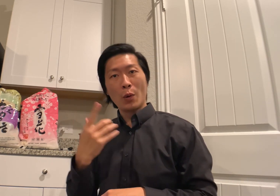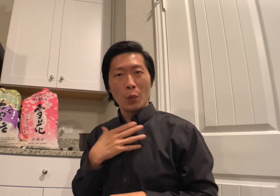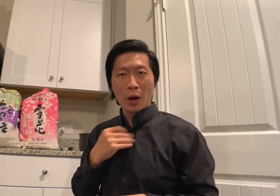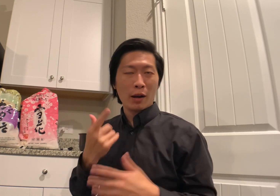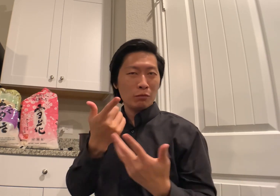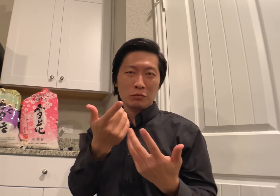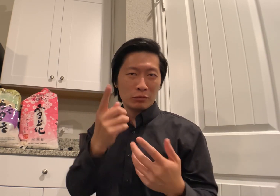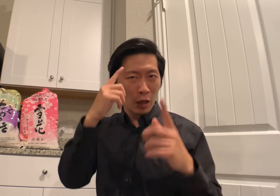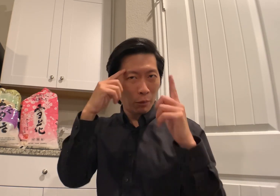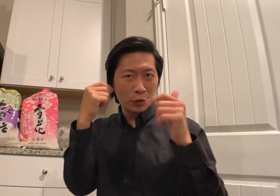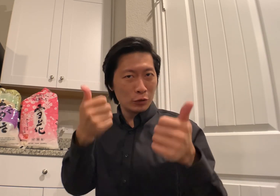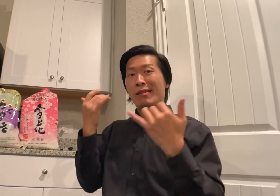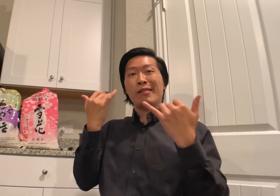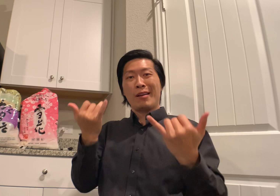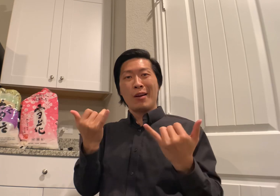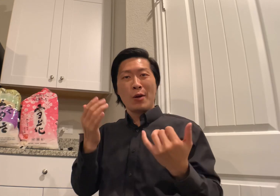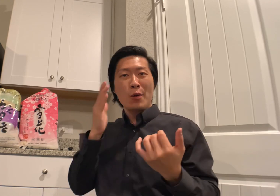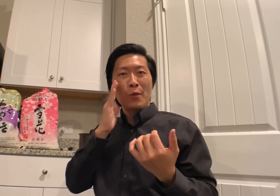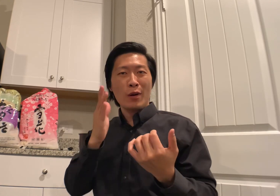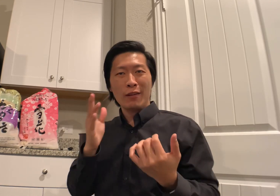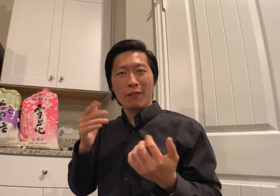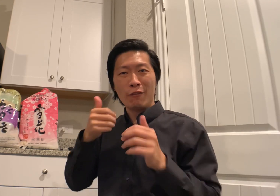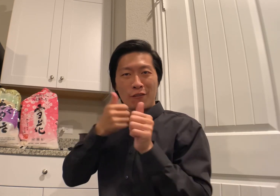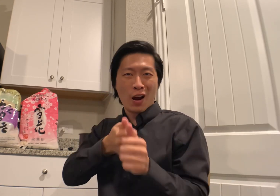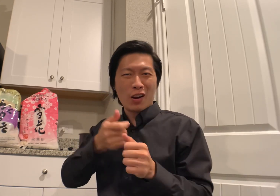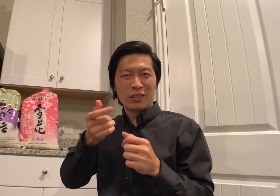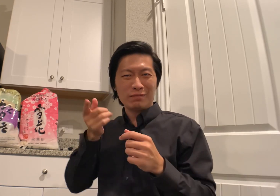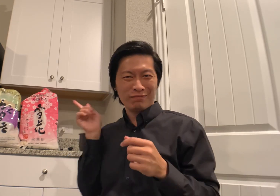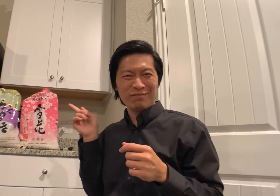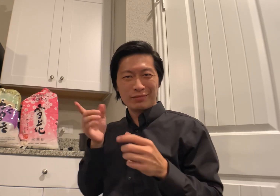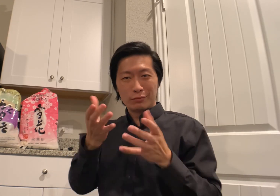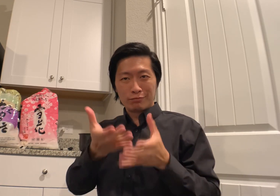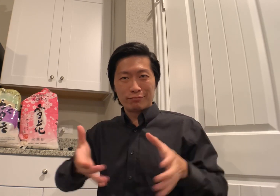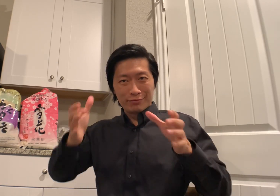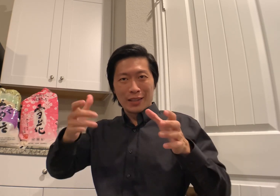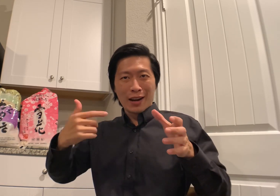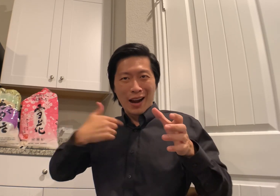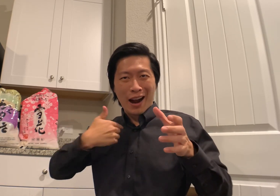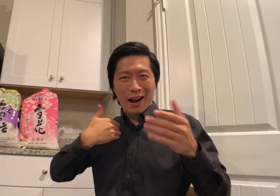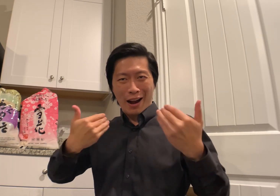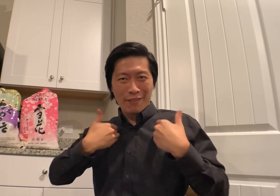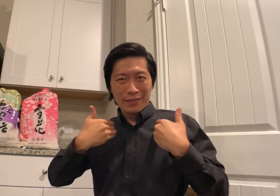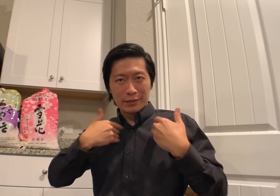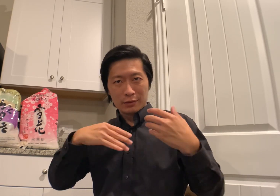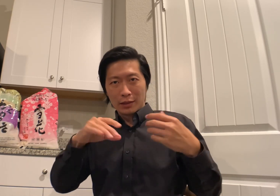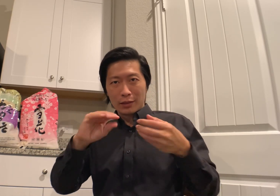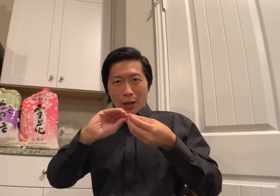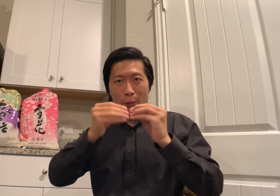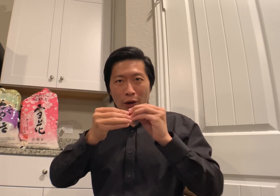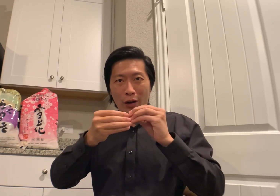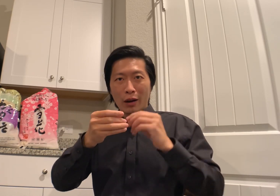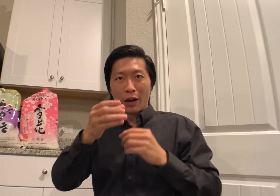of white rice, or 1 cup of brown rice and 3 cups of white rice. It's up to you.